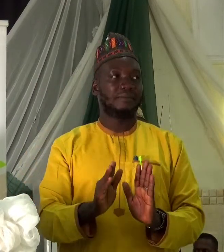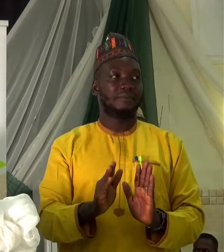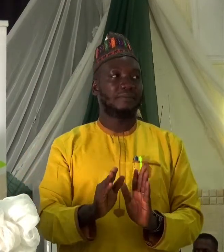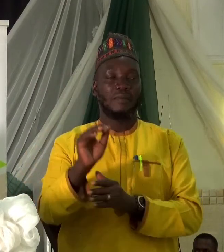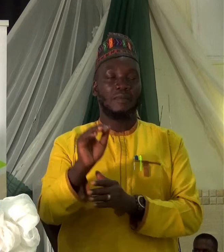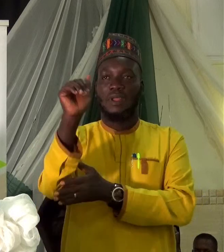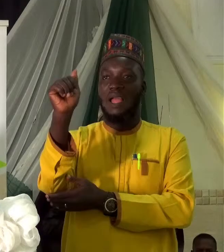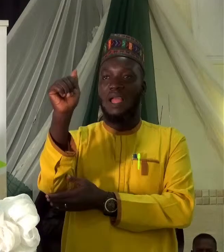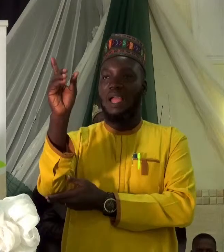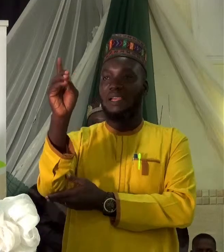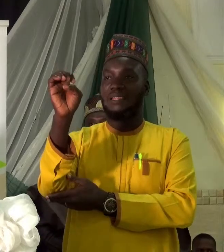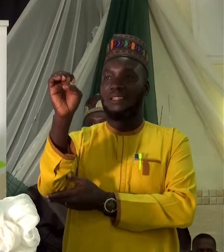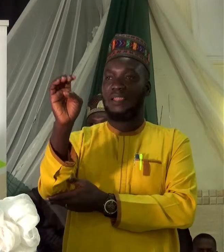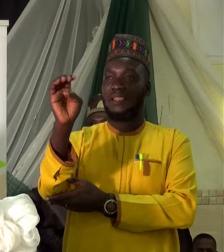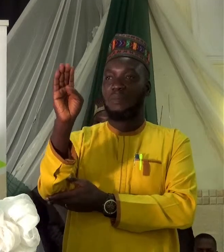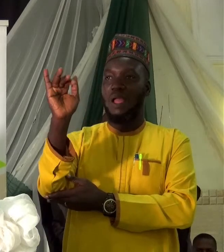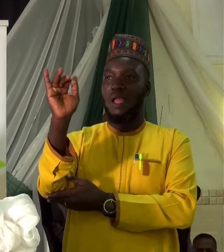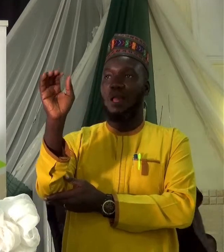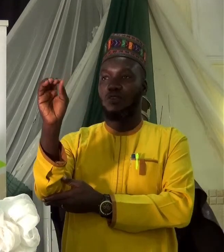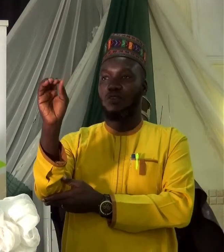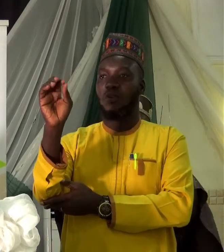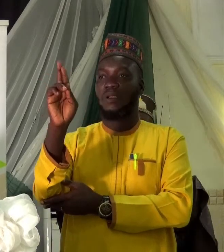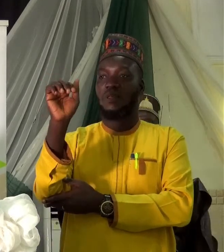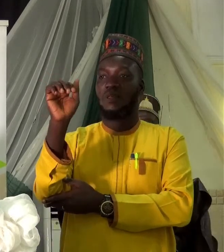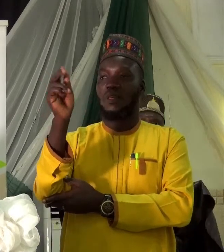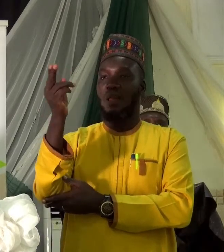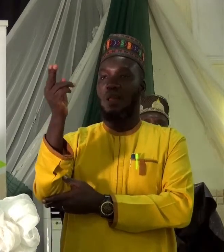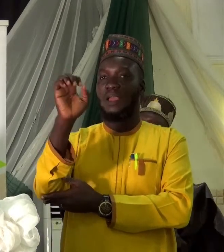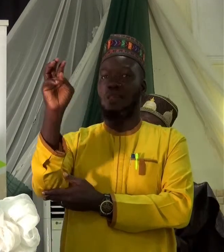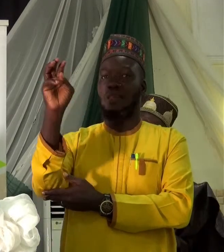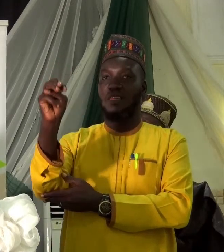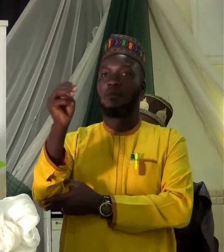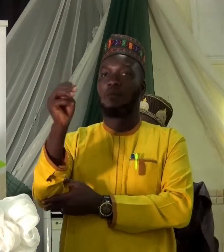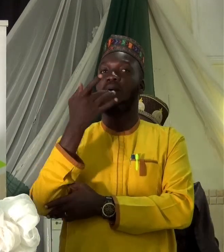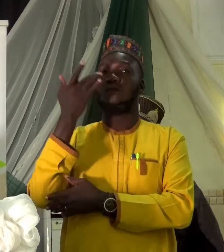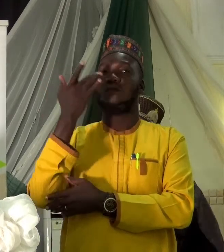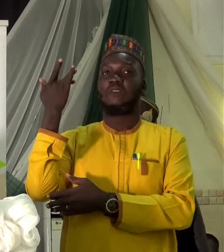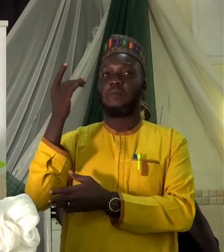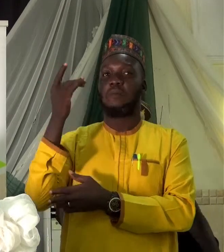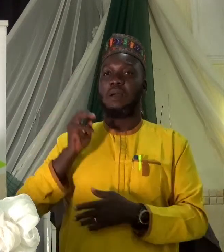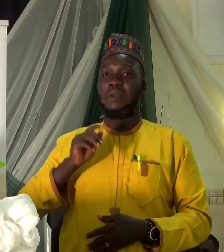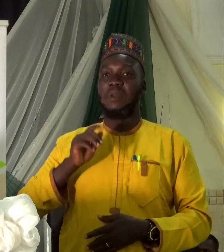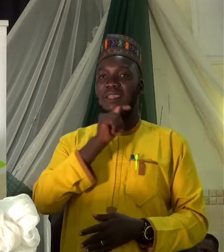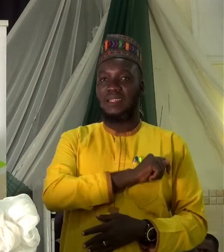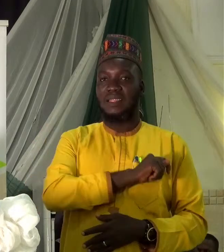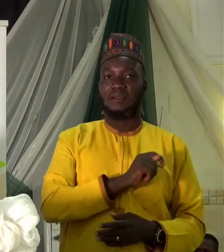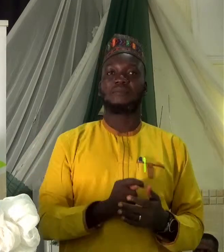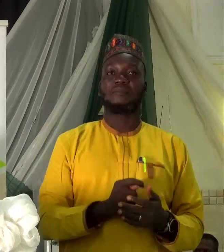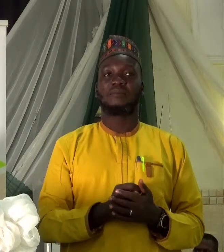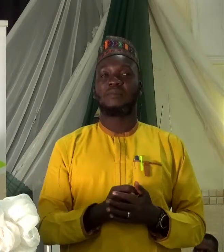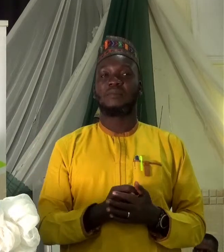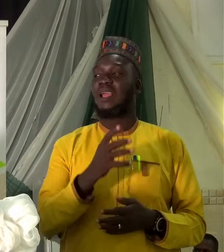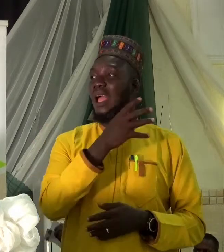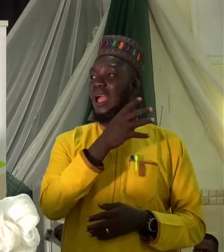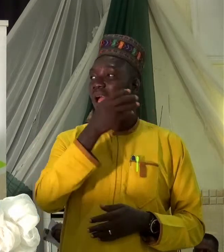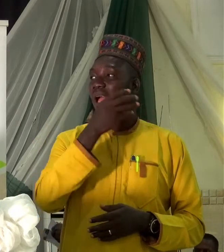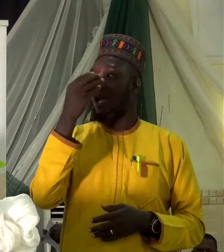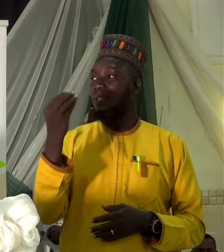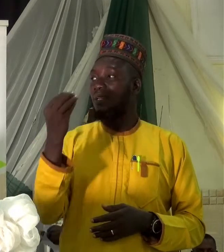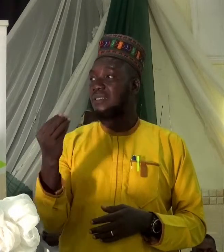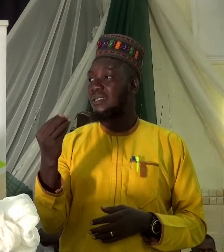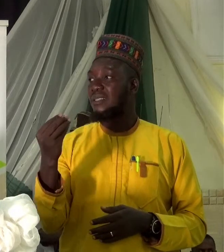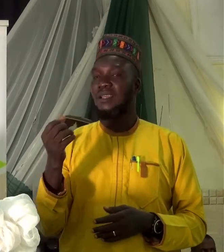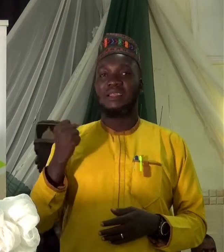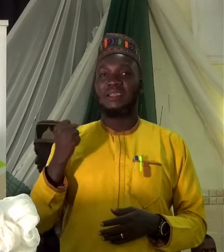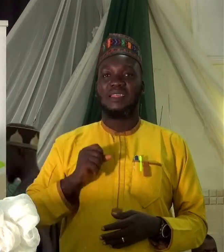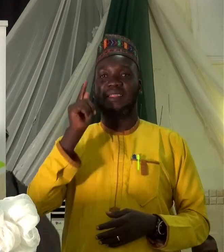Adebayo Ibrahim Adebayo Situ former minister tele ati